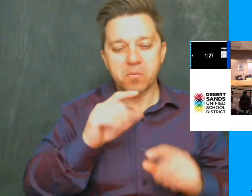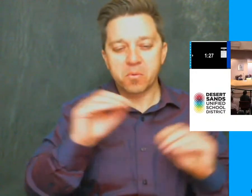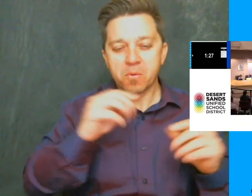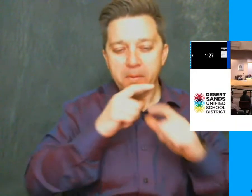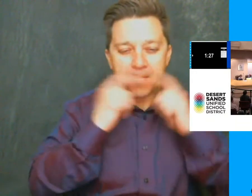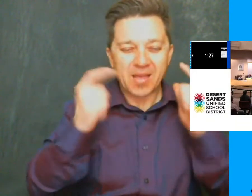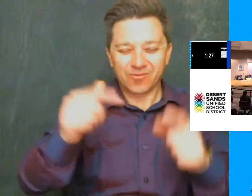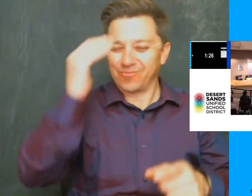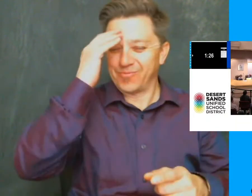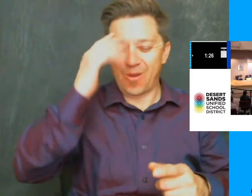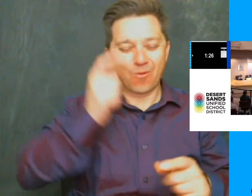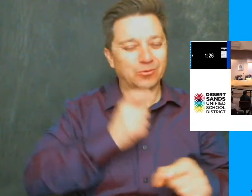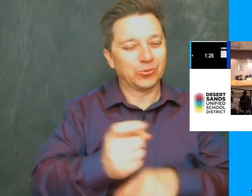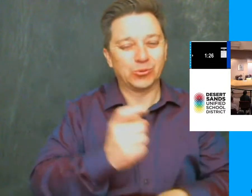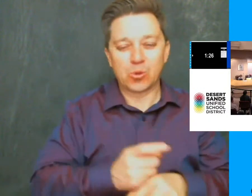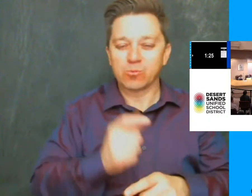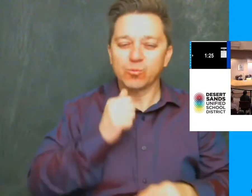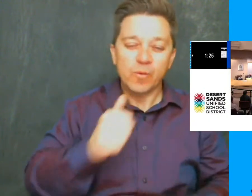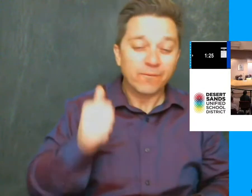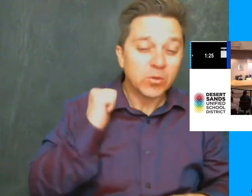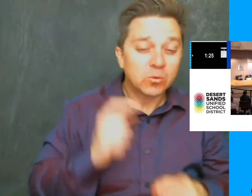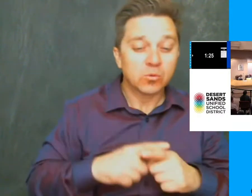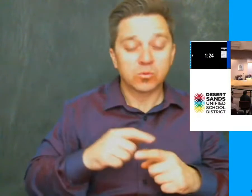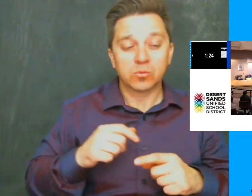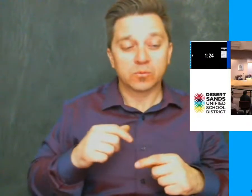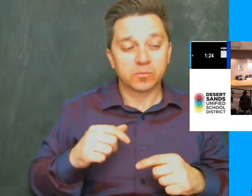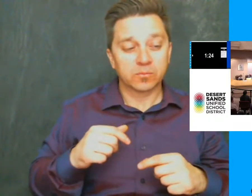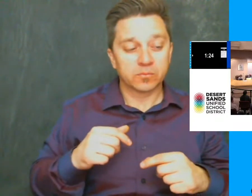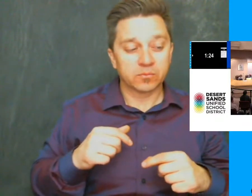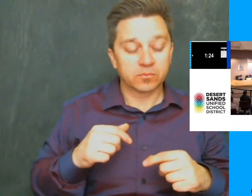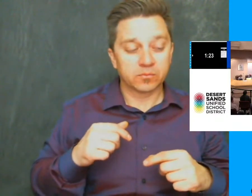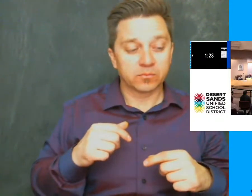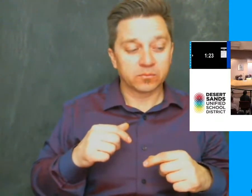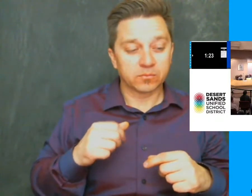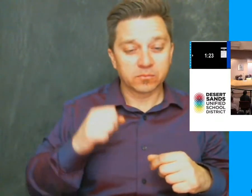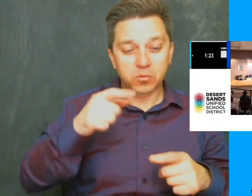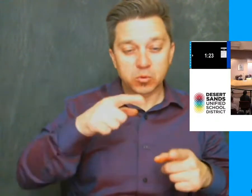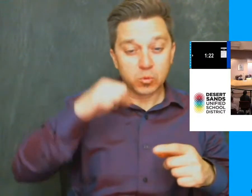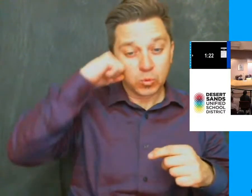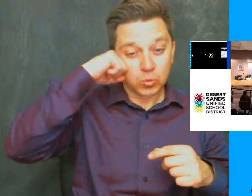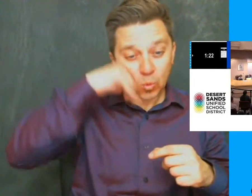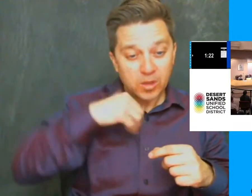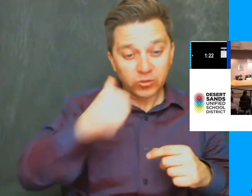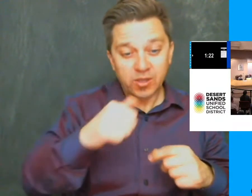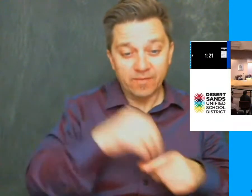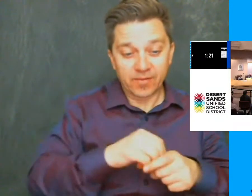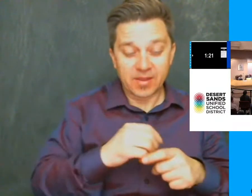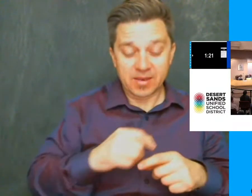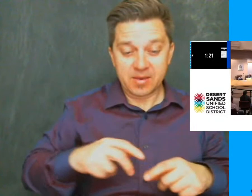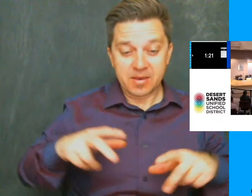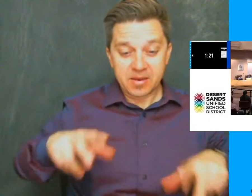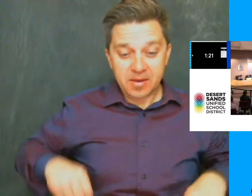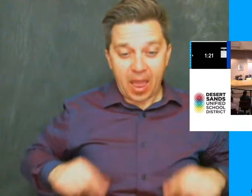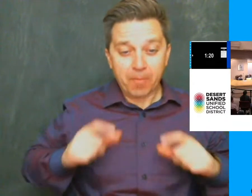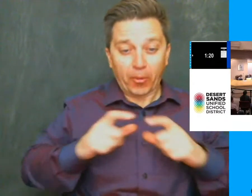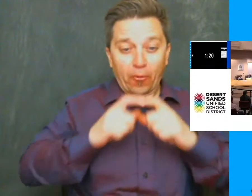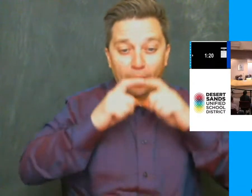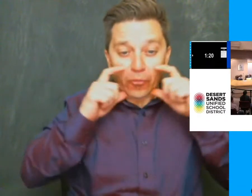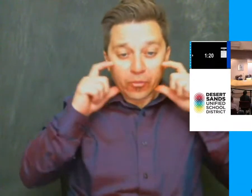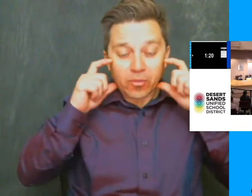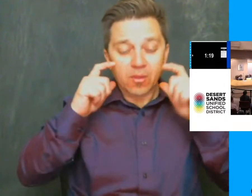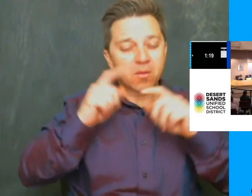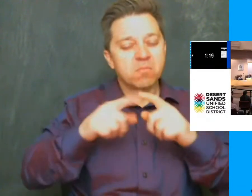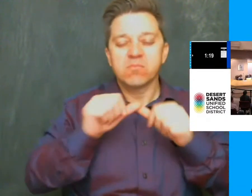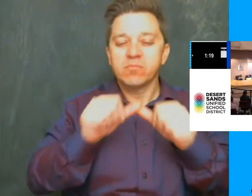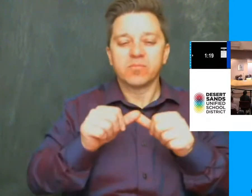joke and you refuse to sweat in the mouth of a diaper that you will continue to abuse your powers to force